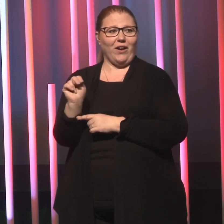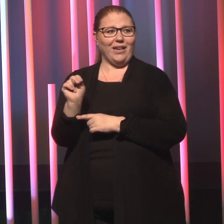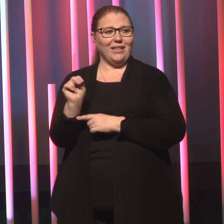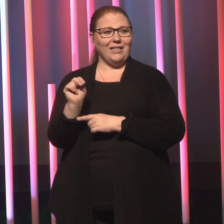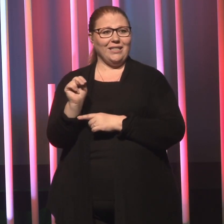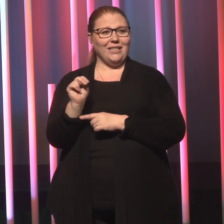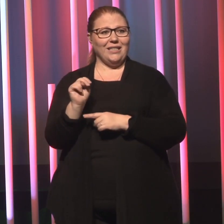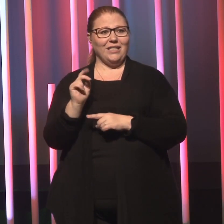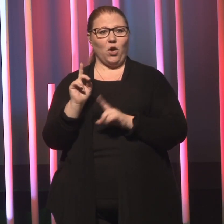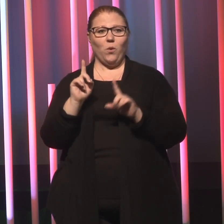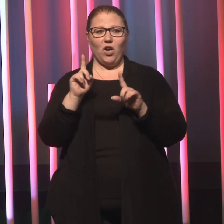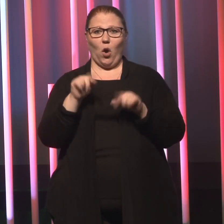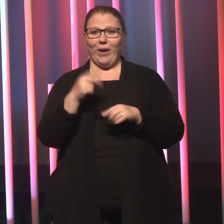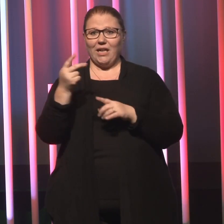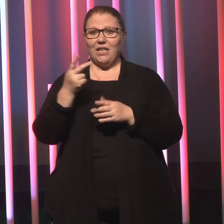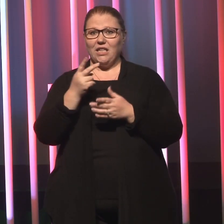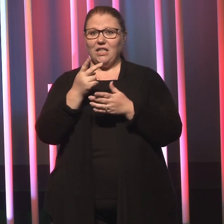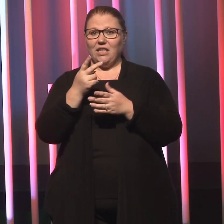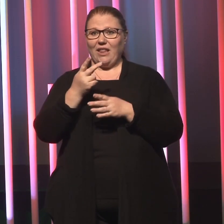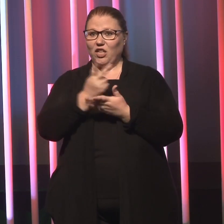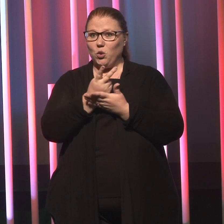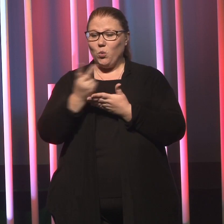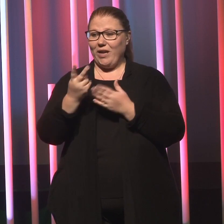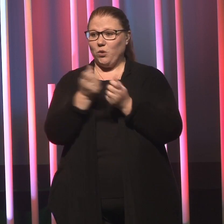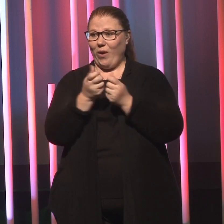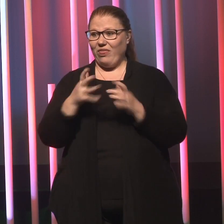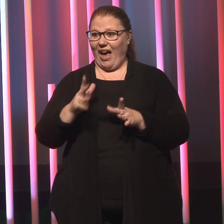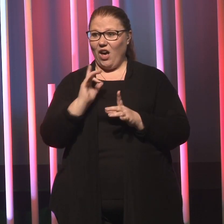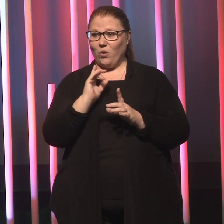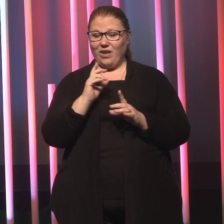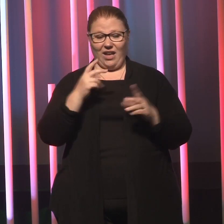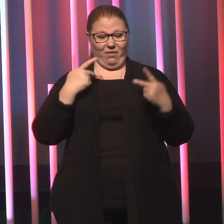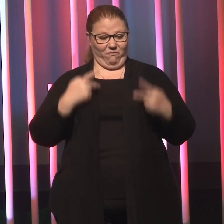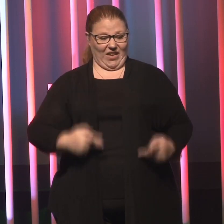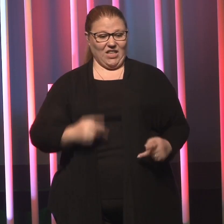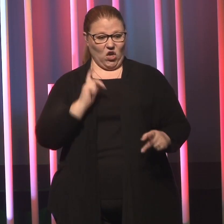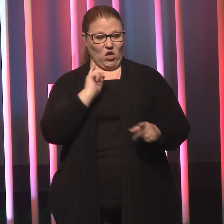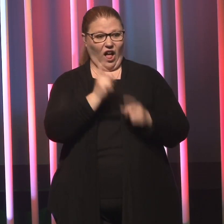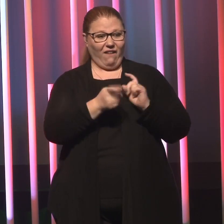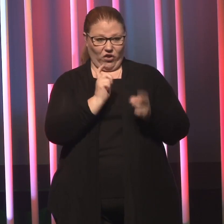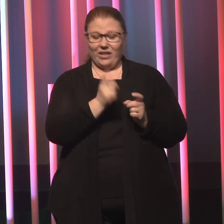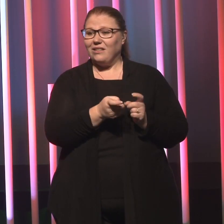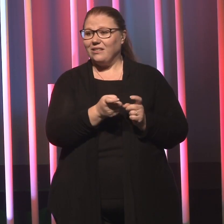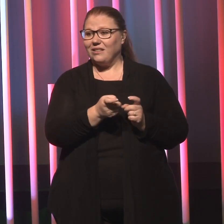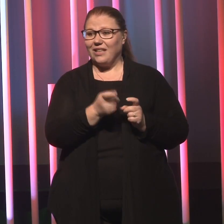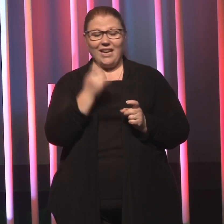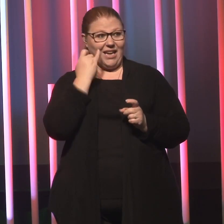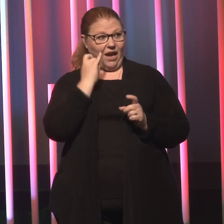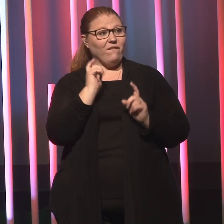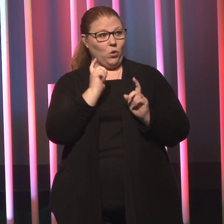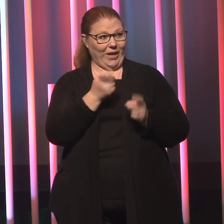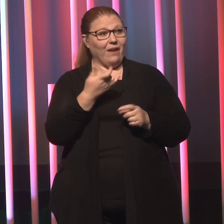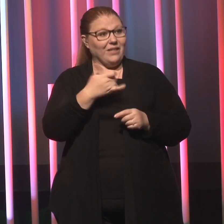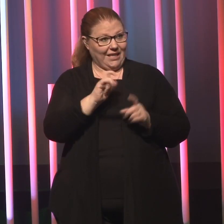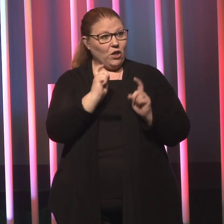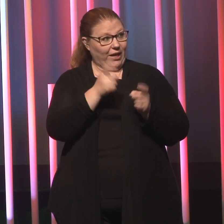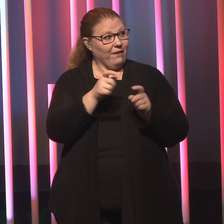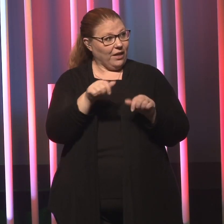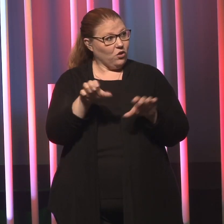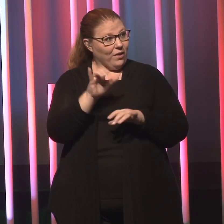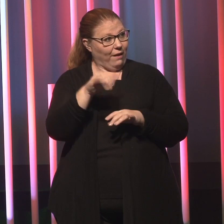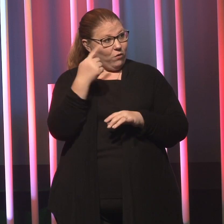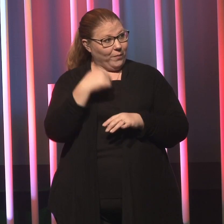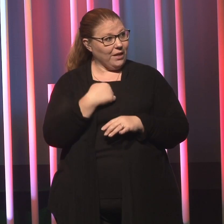weeks without physical offerings, without donations. So make sure you go online. If you give regularly, give regularly. Can y'all do that for